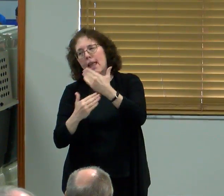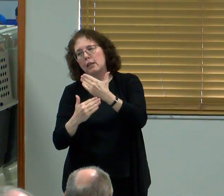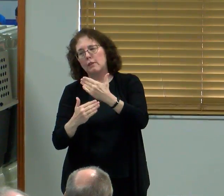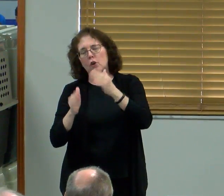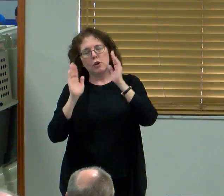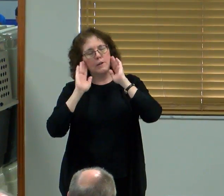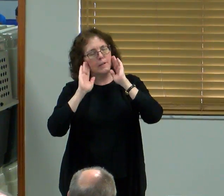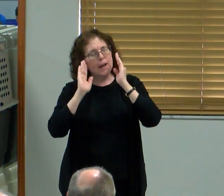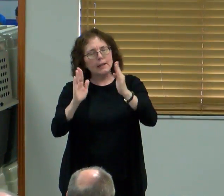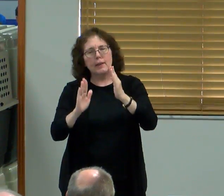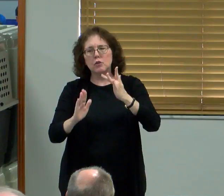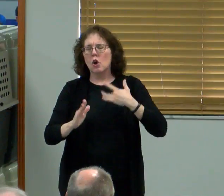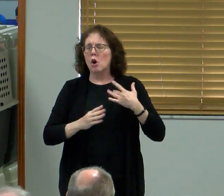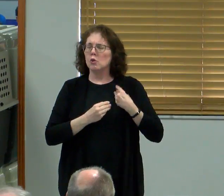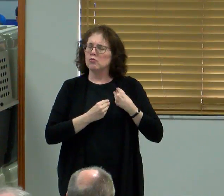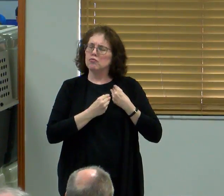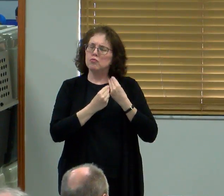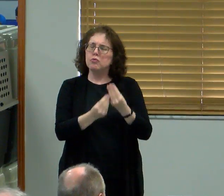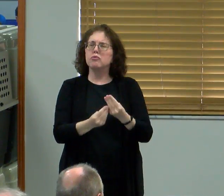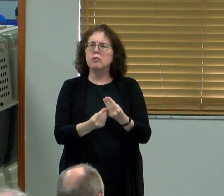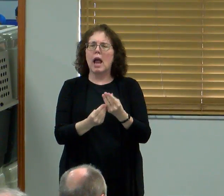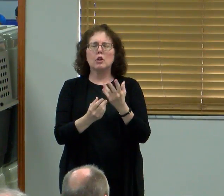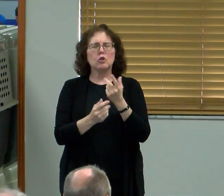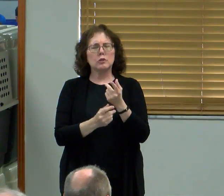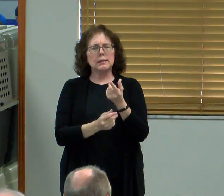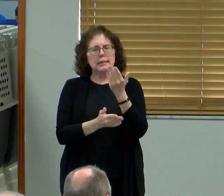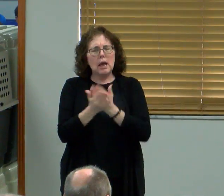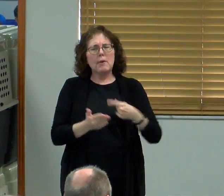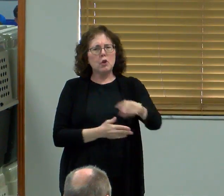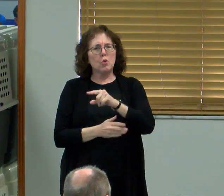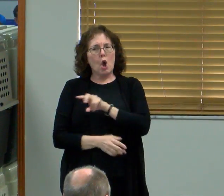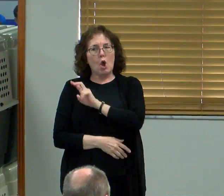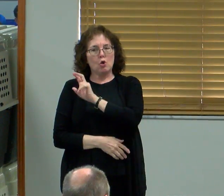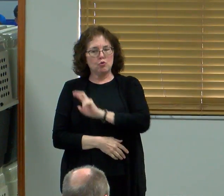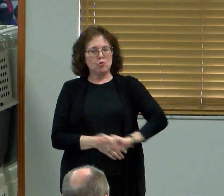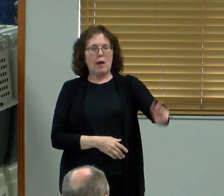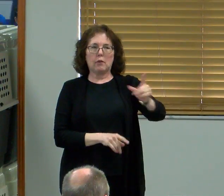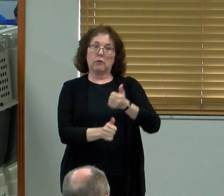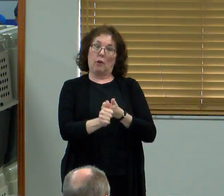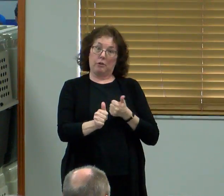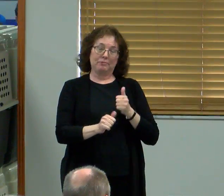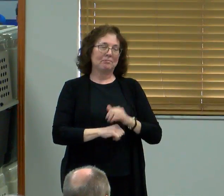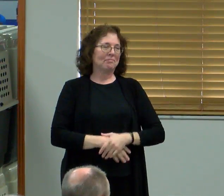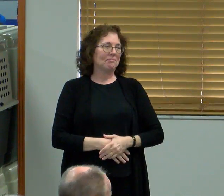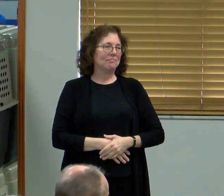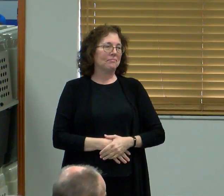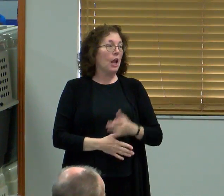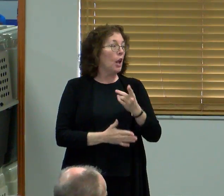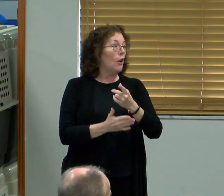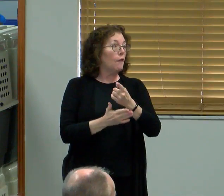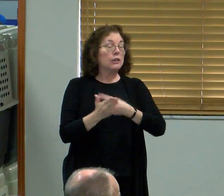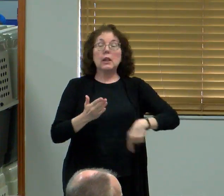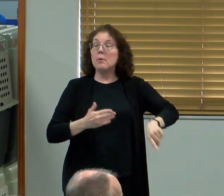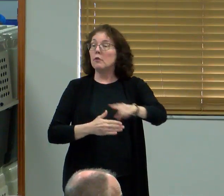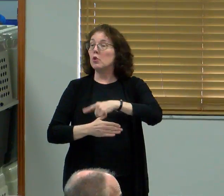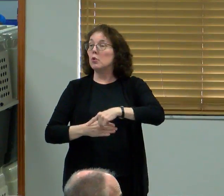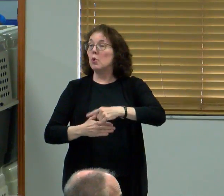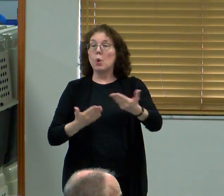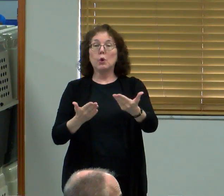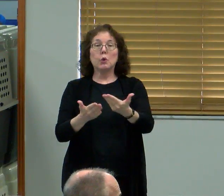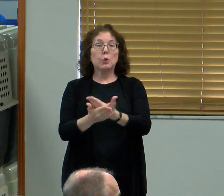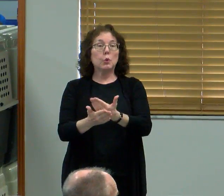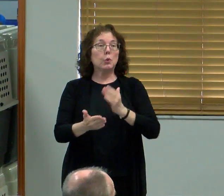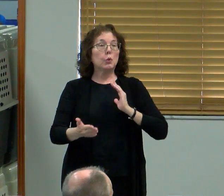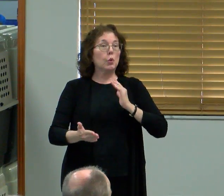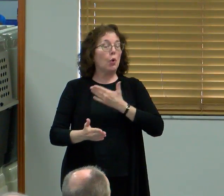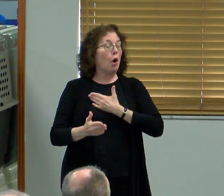giving heart. And some of you traveled really far. Thank you. For those of you who are new to our organization